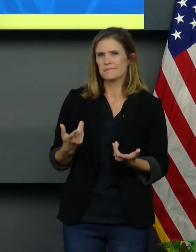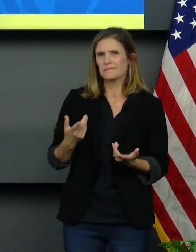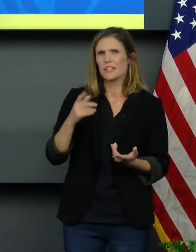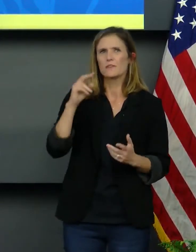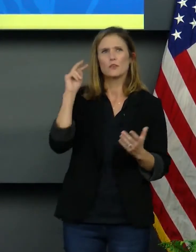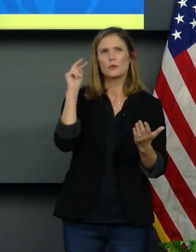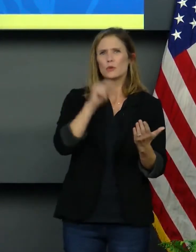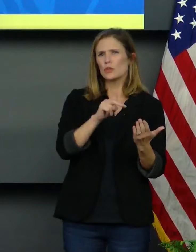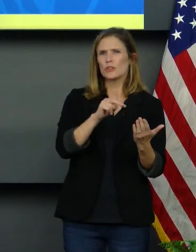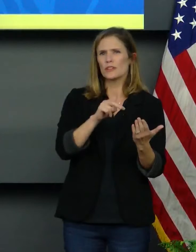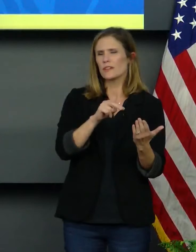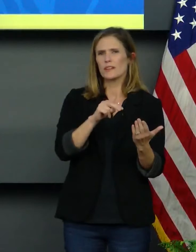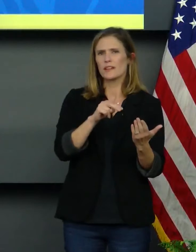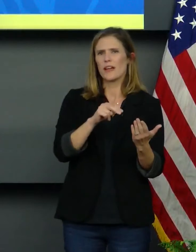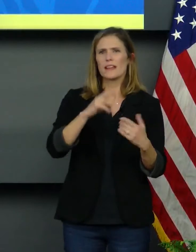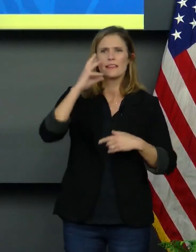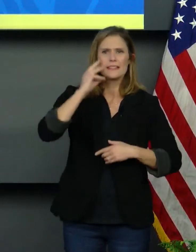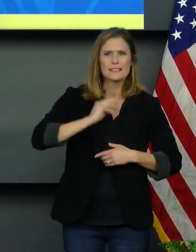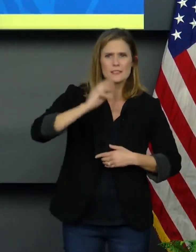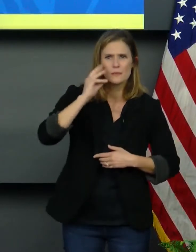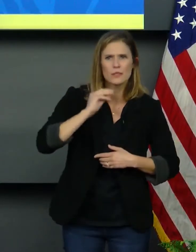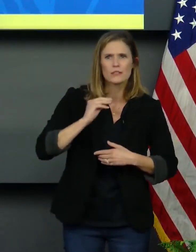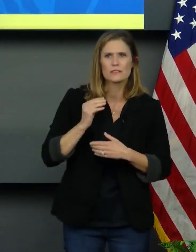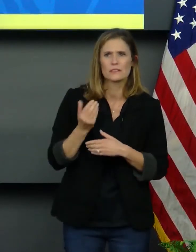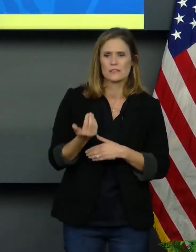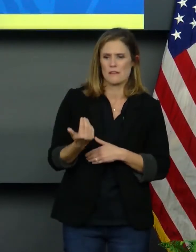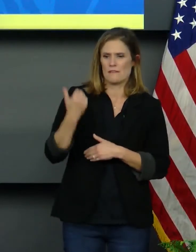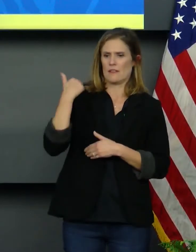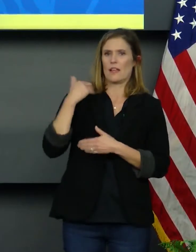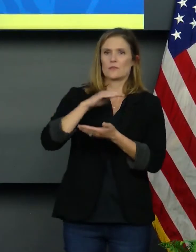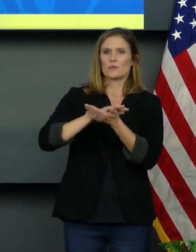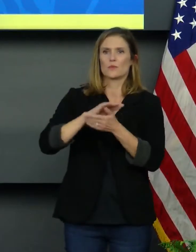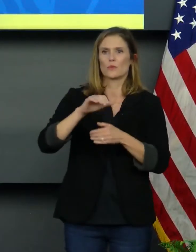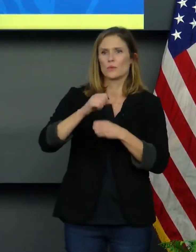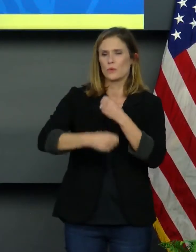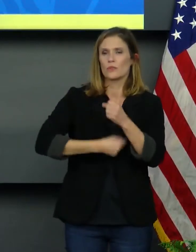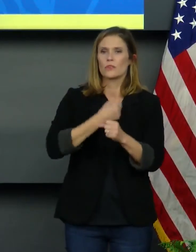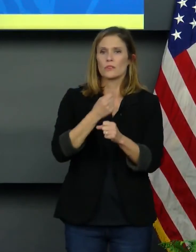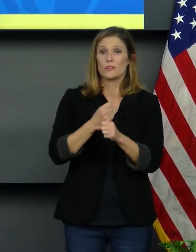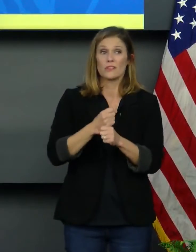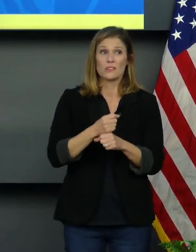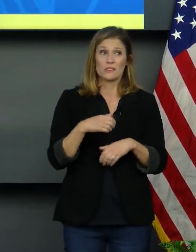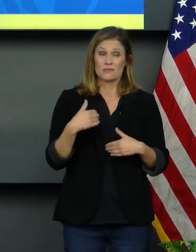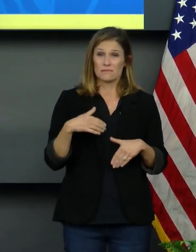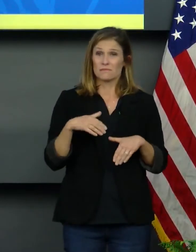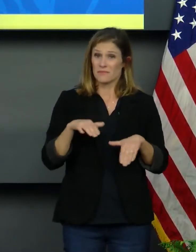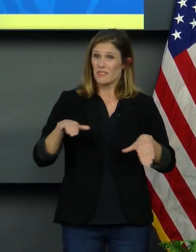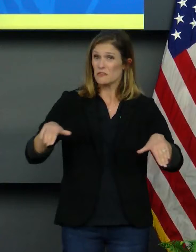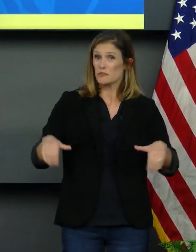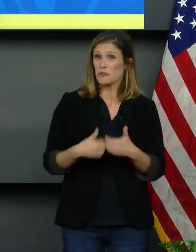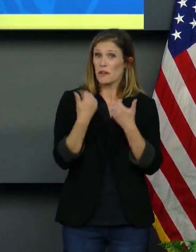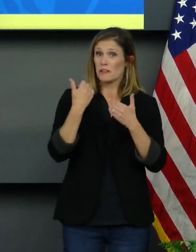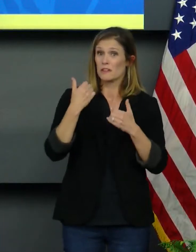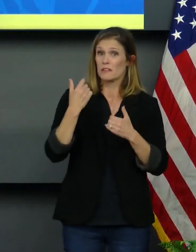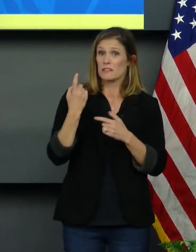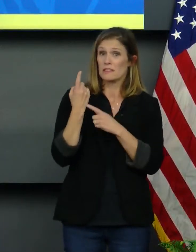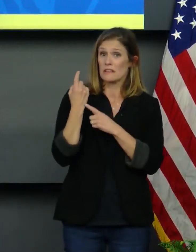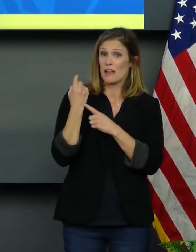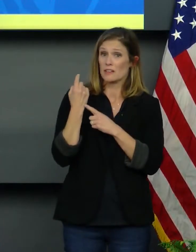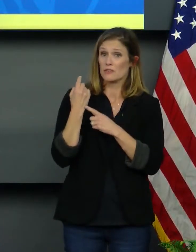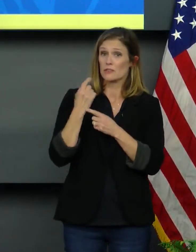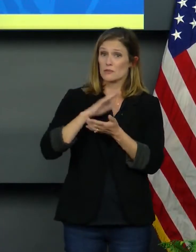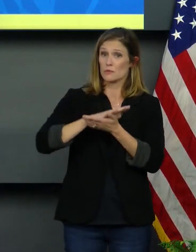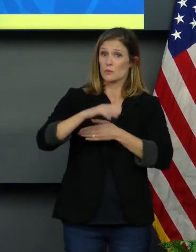and you're looking at the experience of last school year, and I'll tell you, for as challenging as last school year was, it was quite